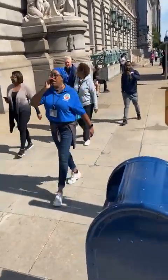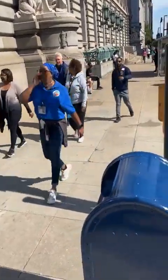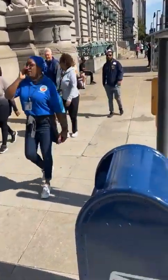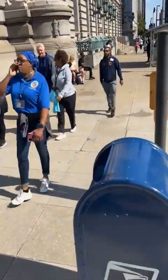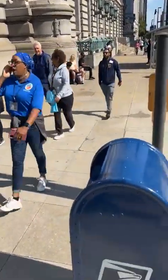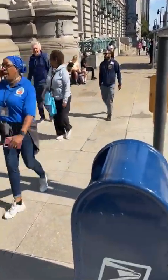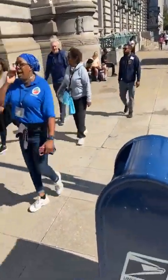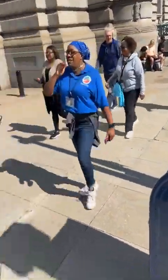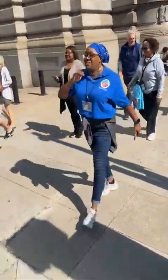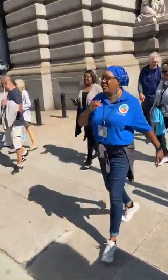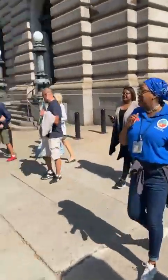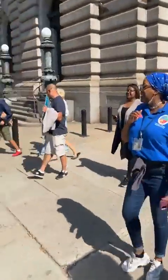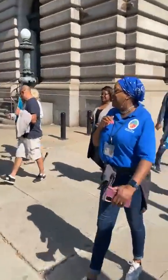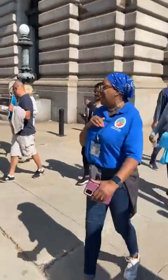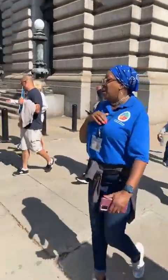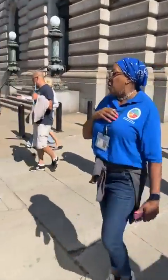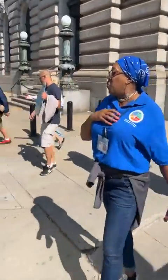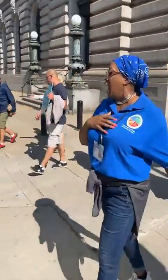Access,